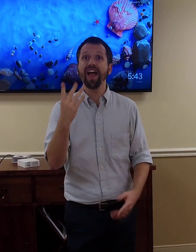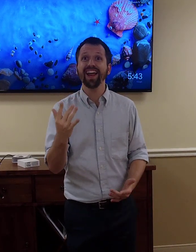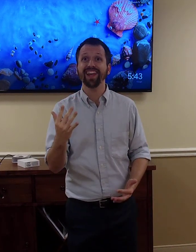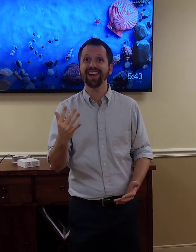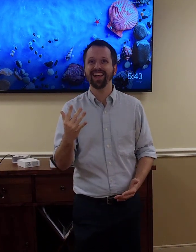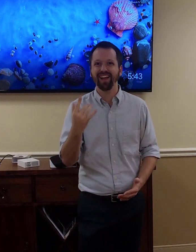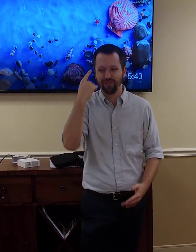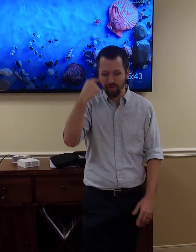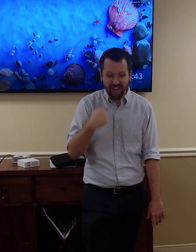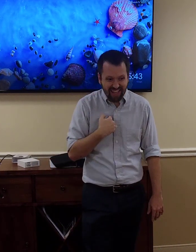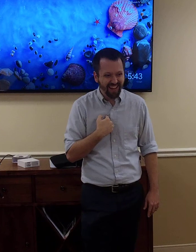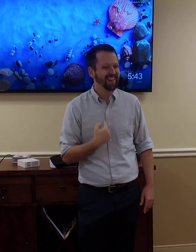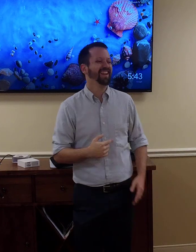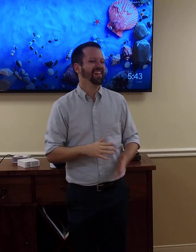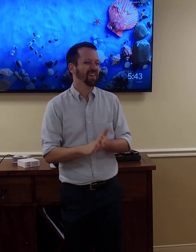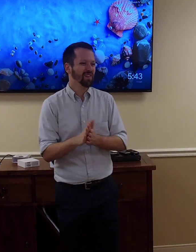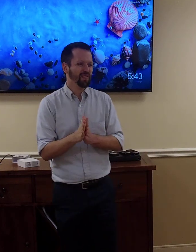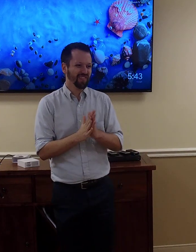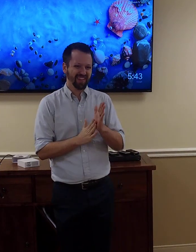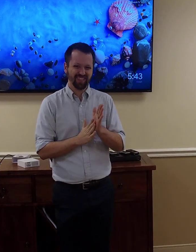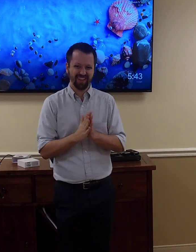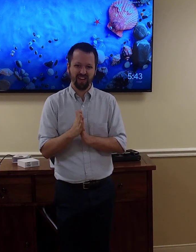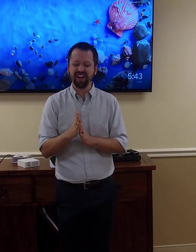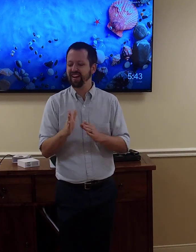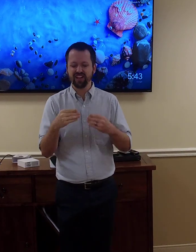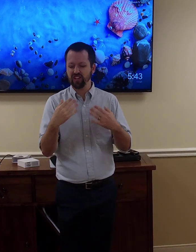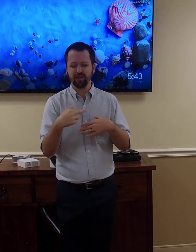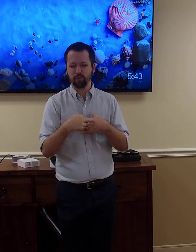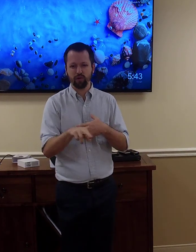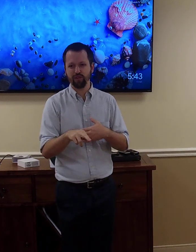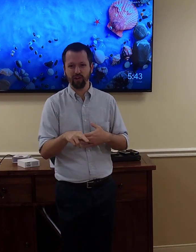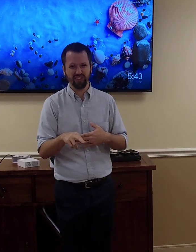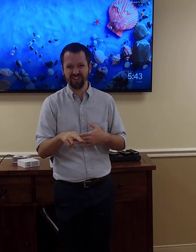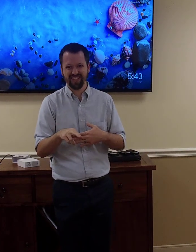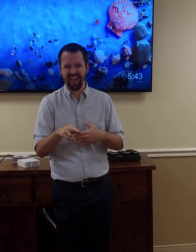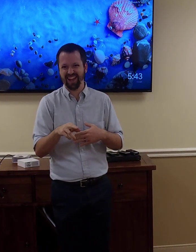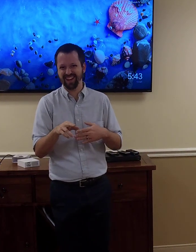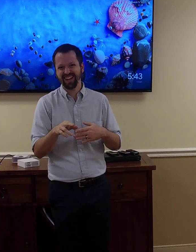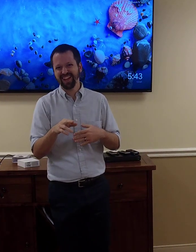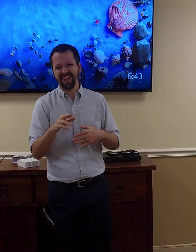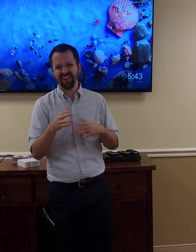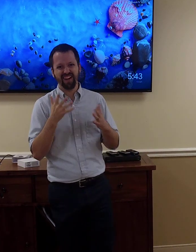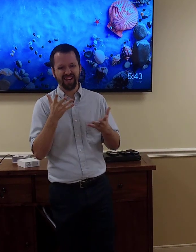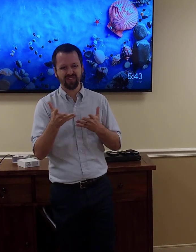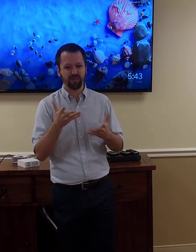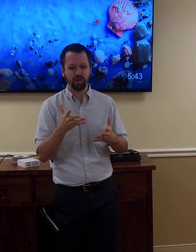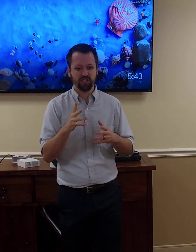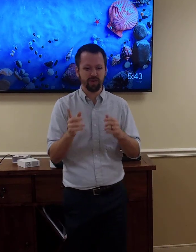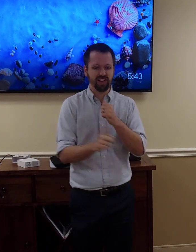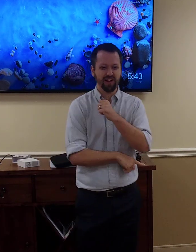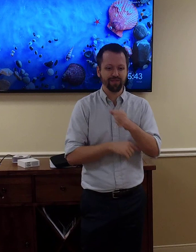wait! That's for me. So I didn't actually give them a referral. It's just that interaction was punishment enough.